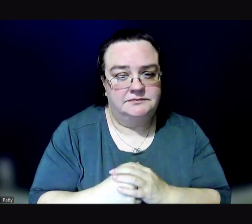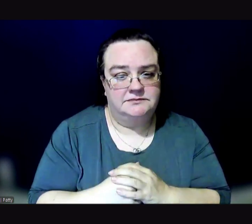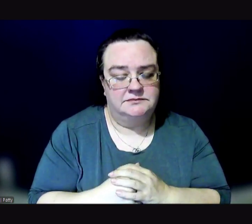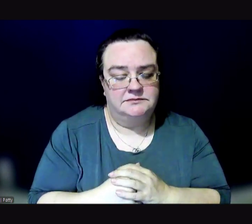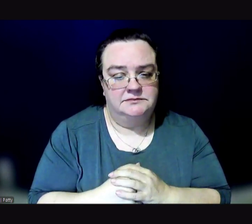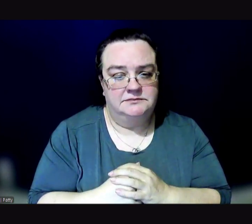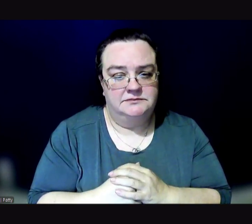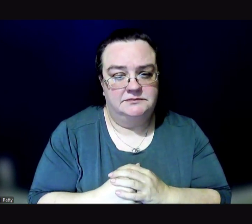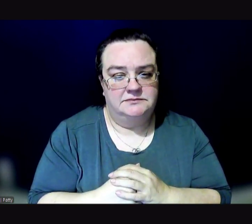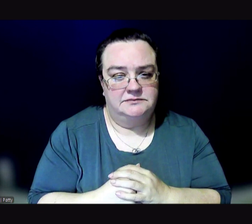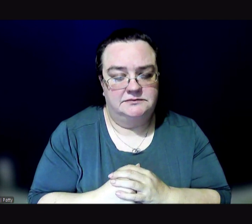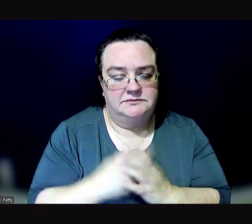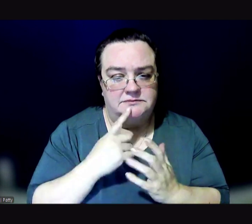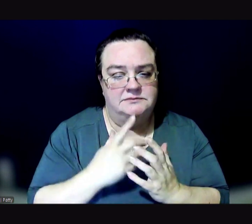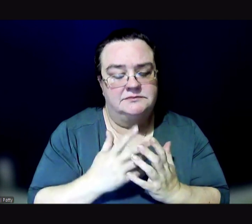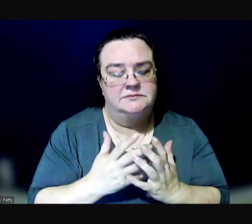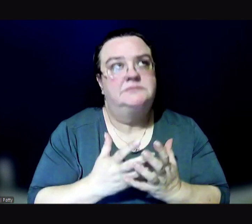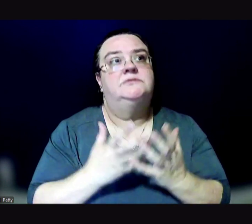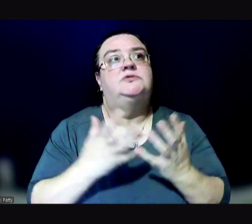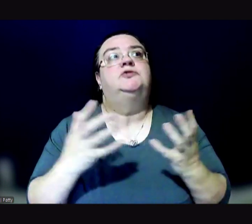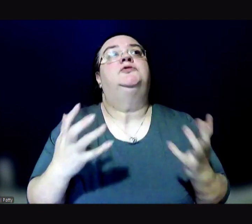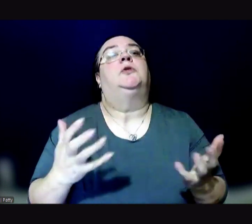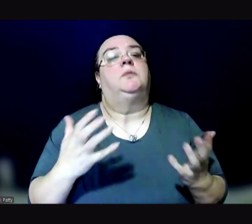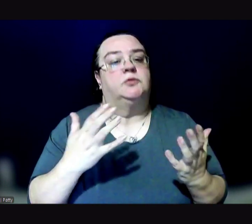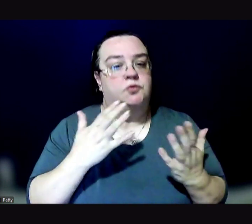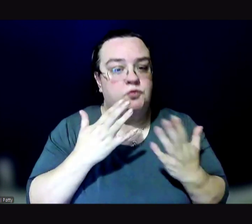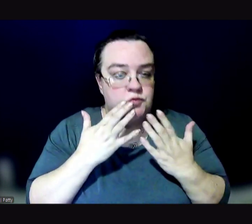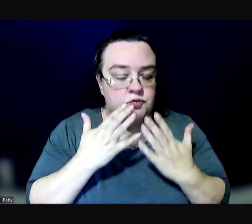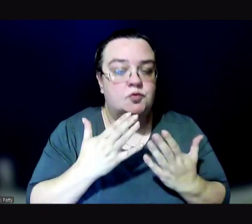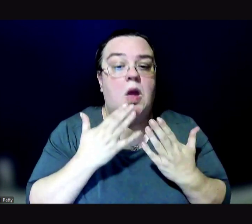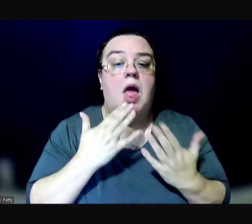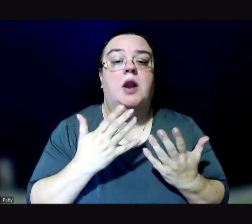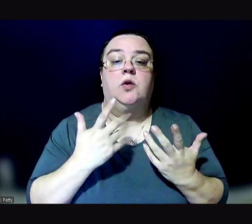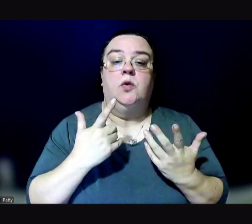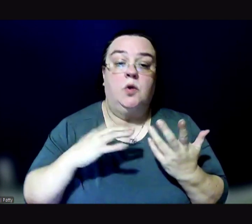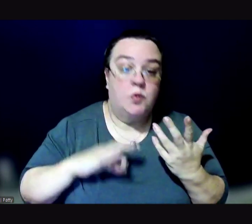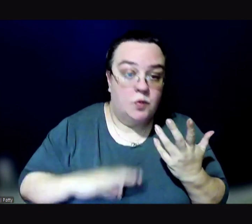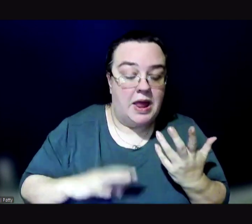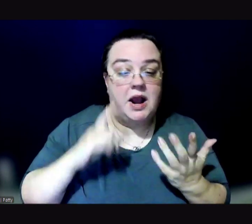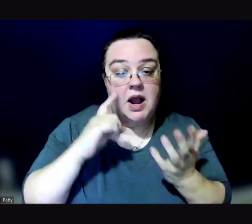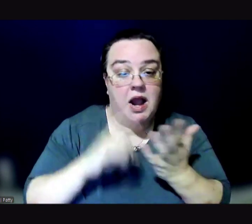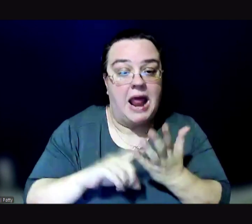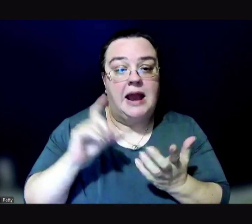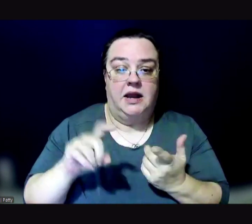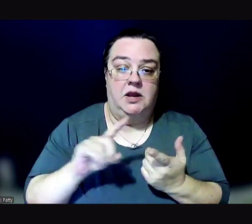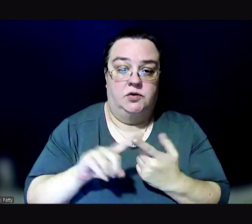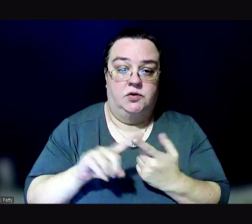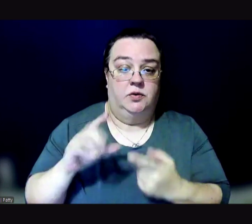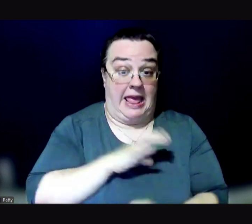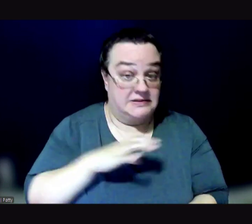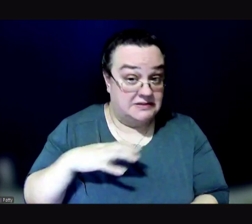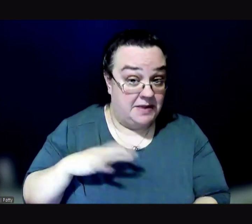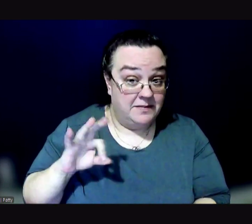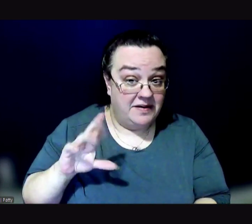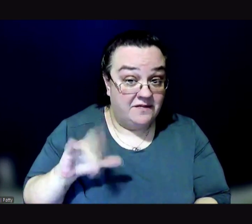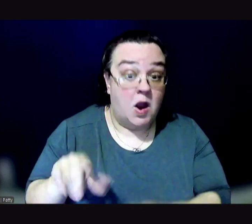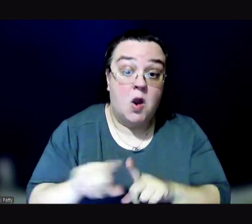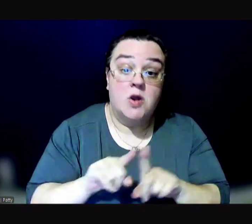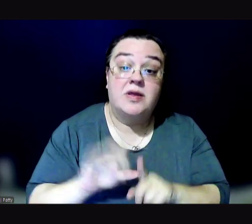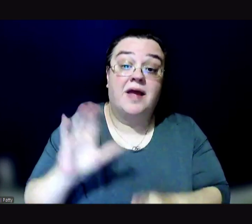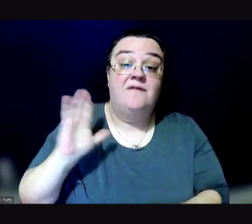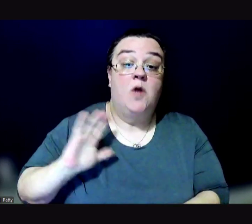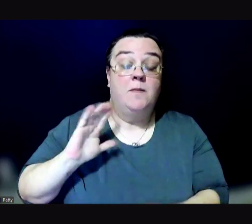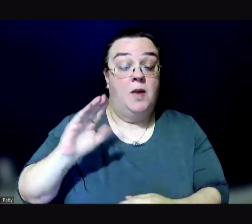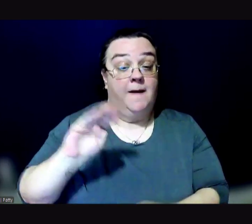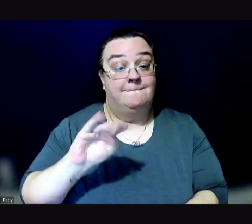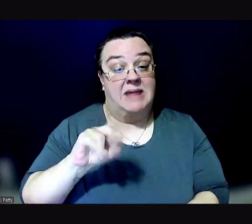much gratitude and credit and acknowledgement needs to go to Councilmember Fry and also former Mayor